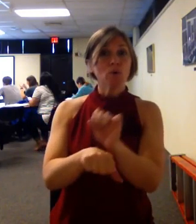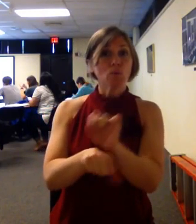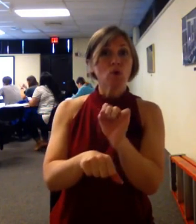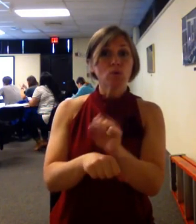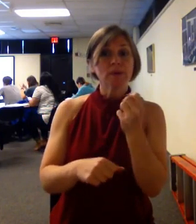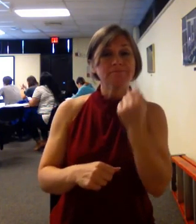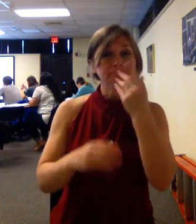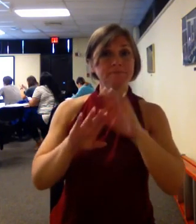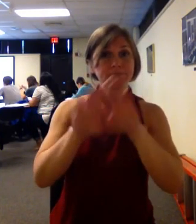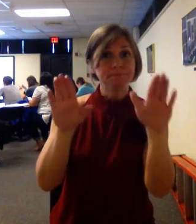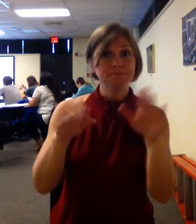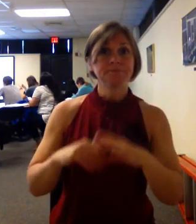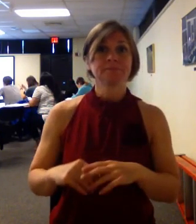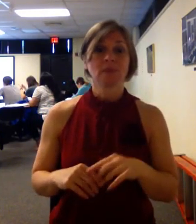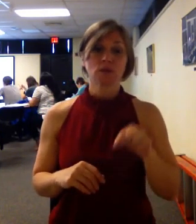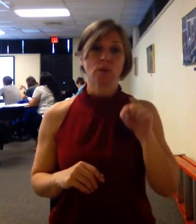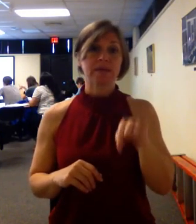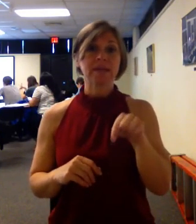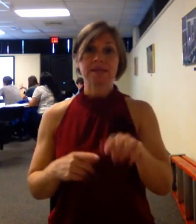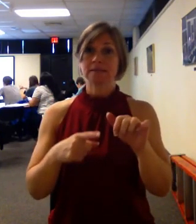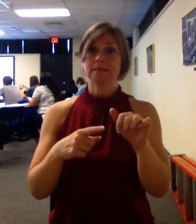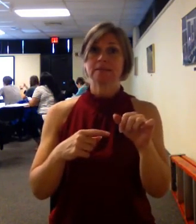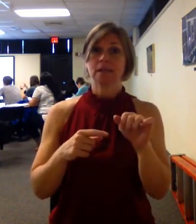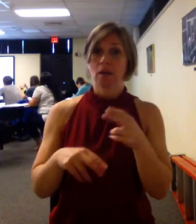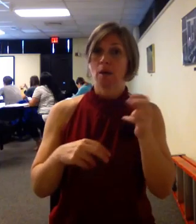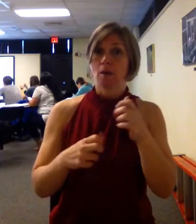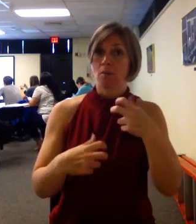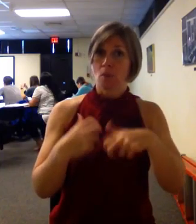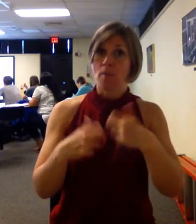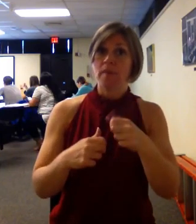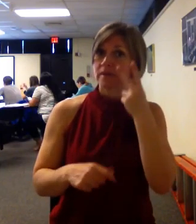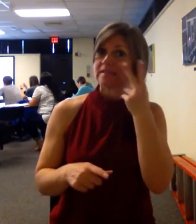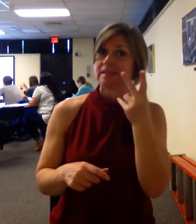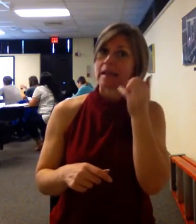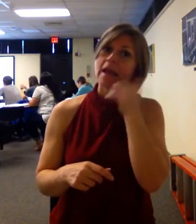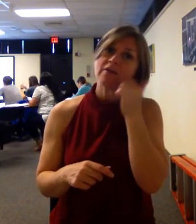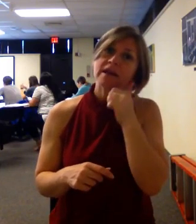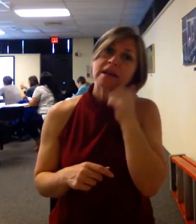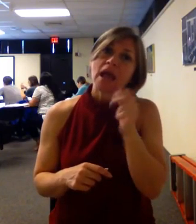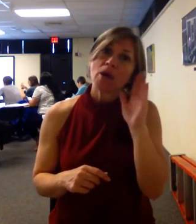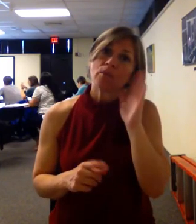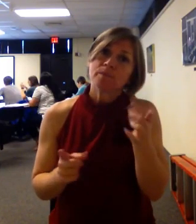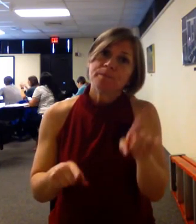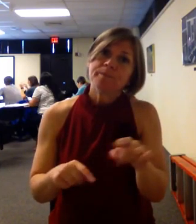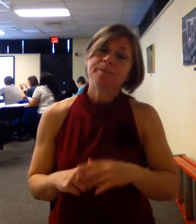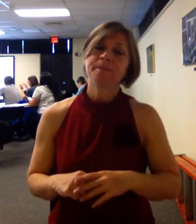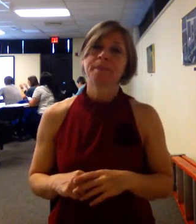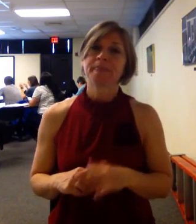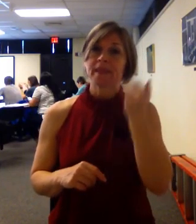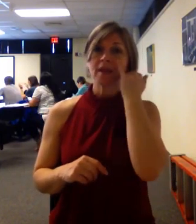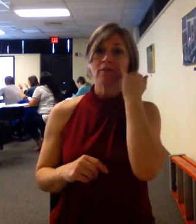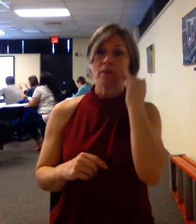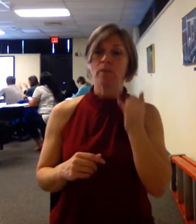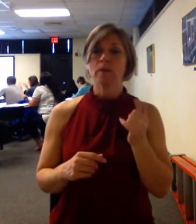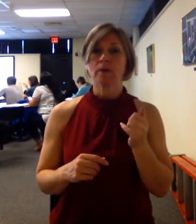now, in this practical problem, this is more practical, where you're seeing that if you were brought these three